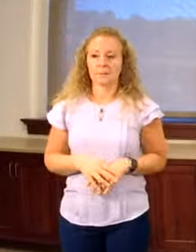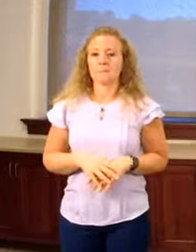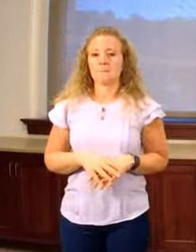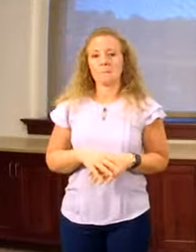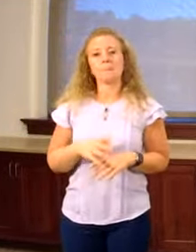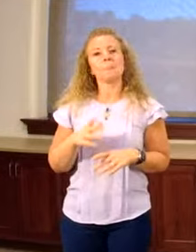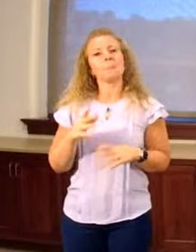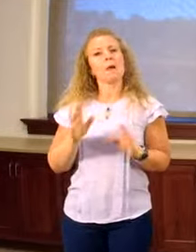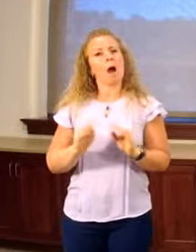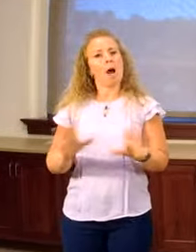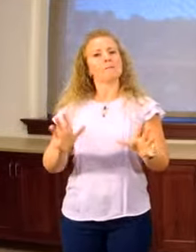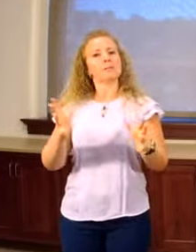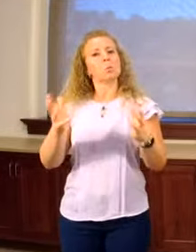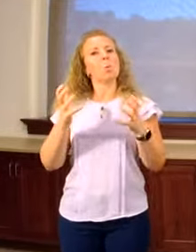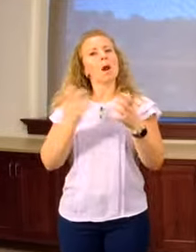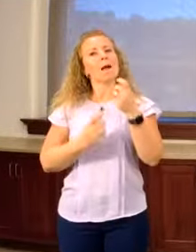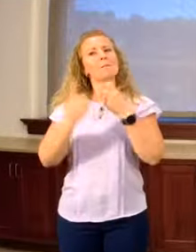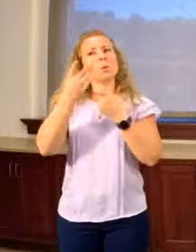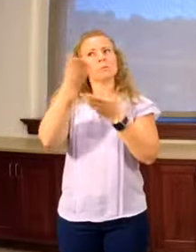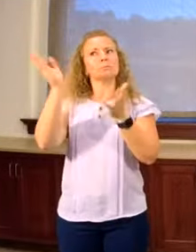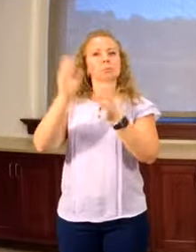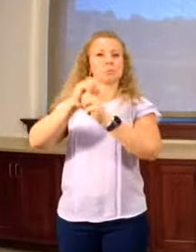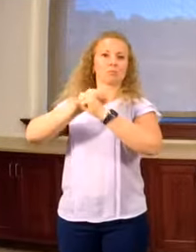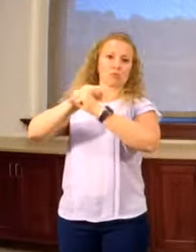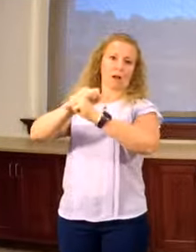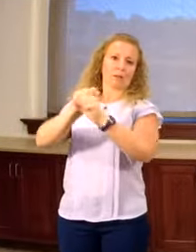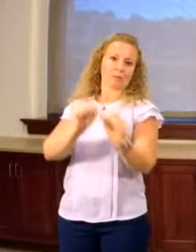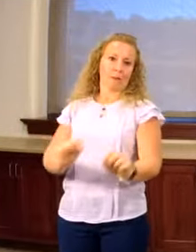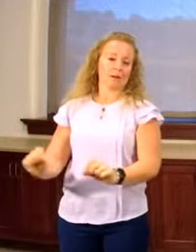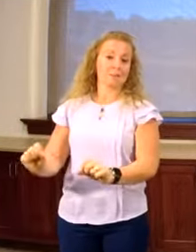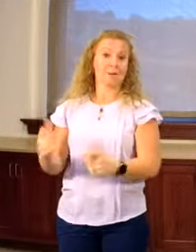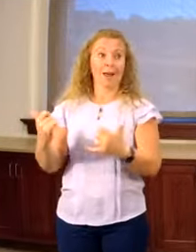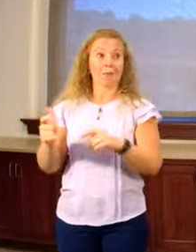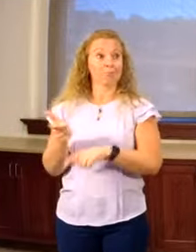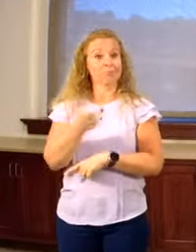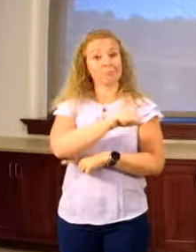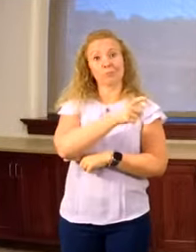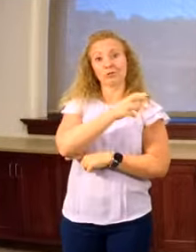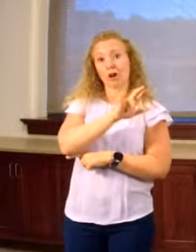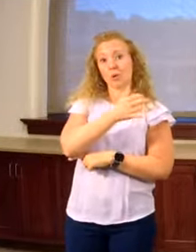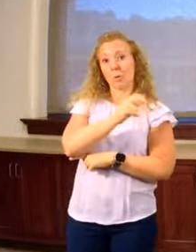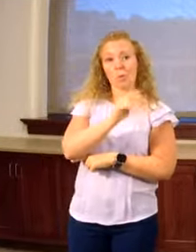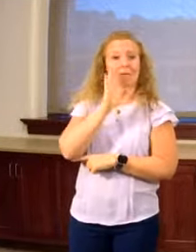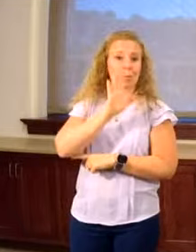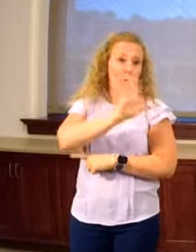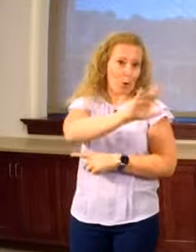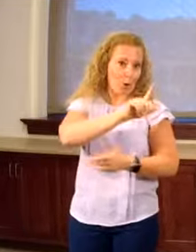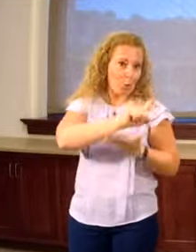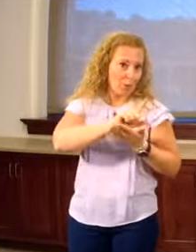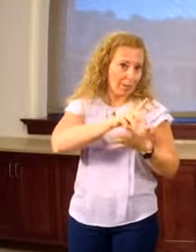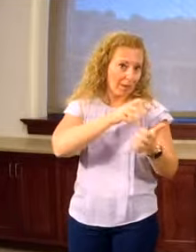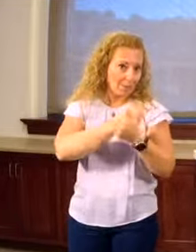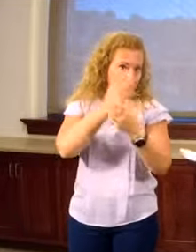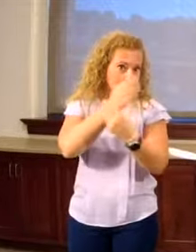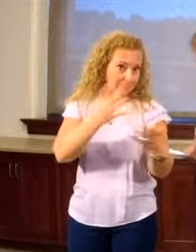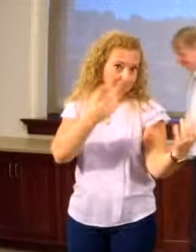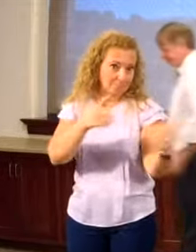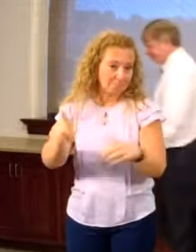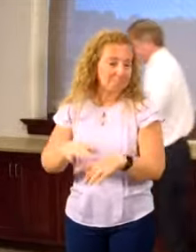vaccine. And obviously we want to get everybody protected as we can. So let me turn it over to Dr. Bogan to give her weekly update. Dr.